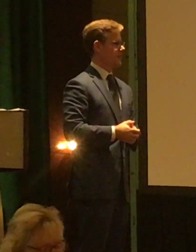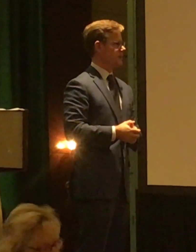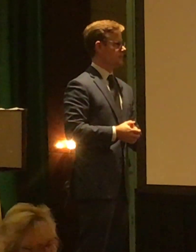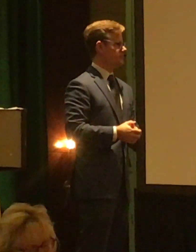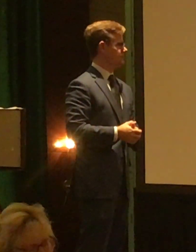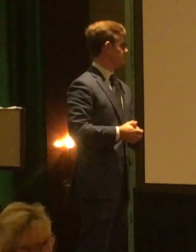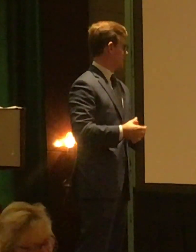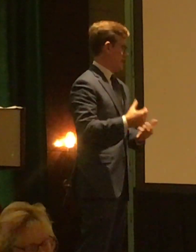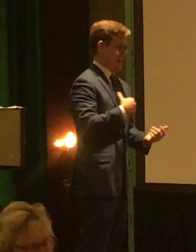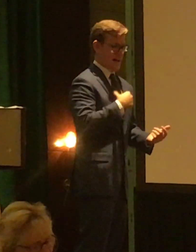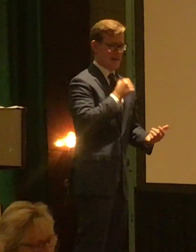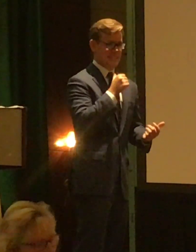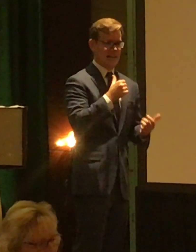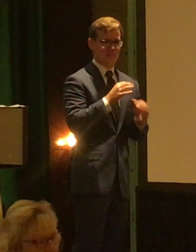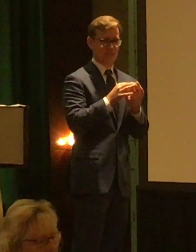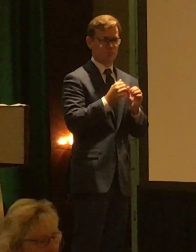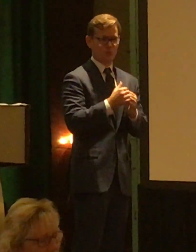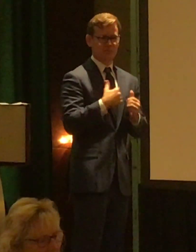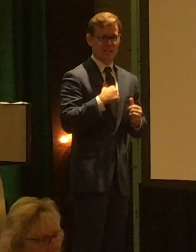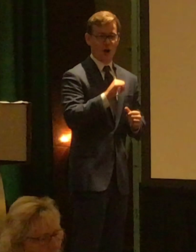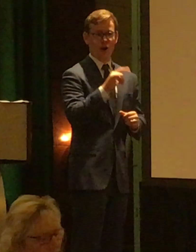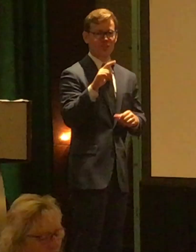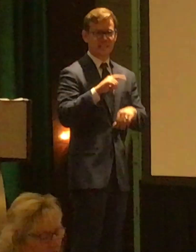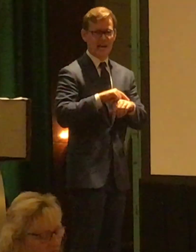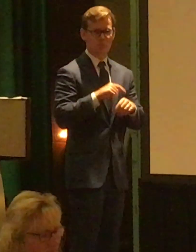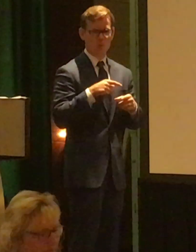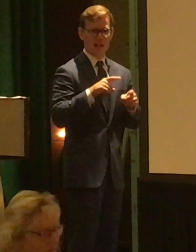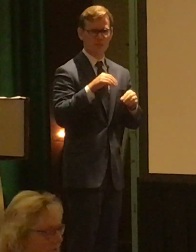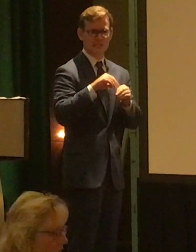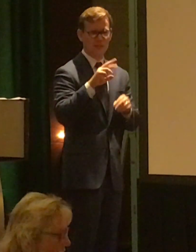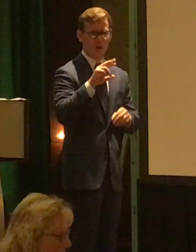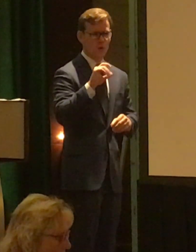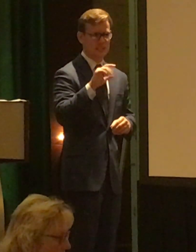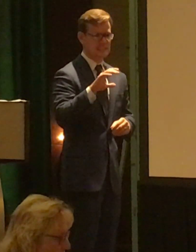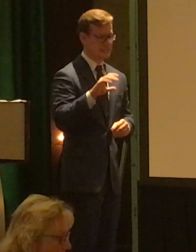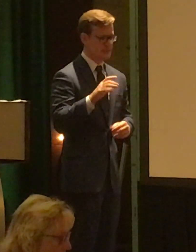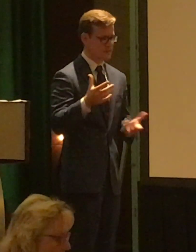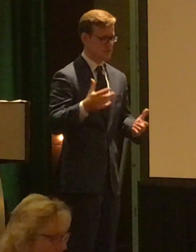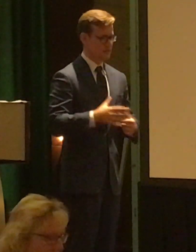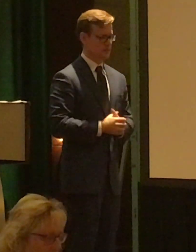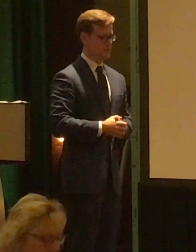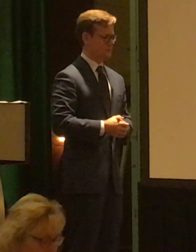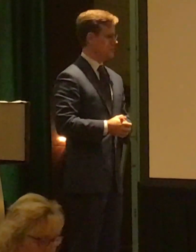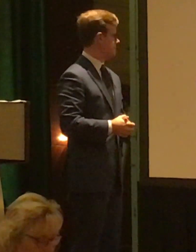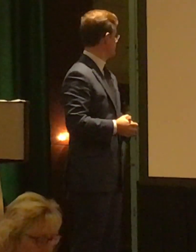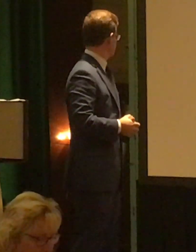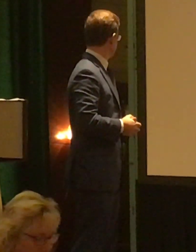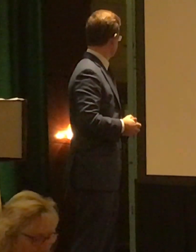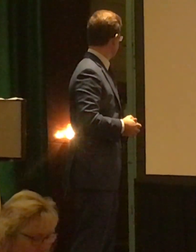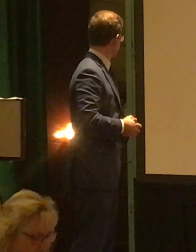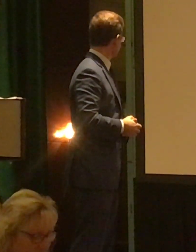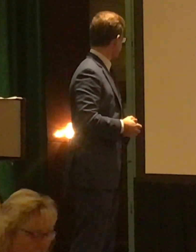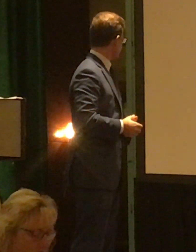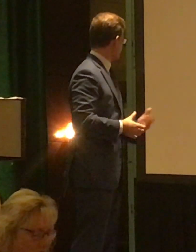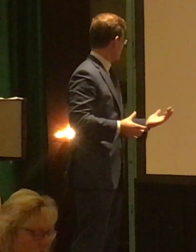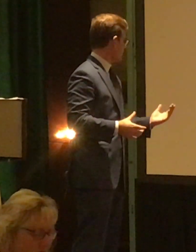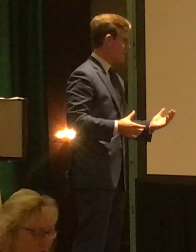to communicate with our colleagues. I didn't have an interpreter all the time with me when I was in the